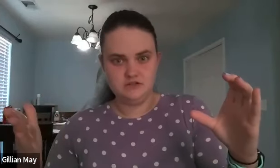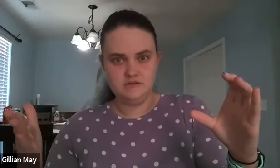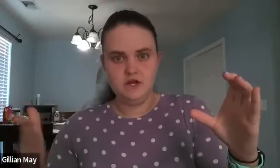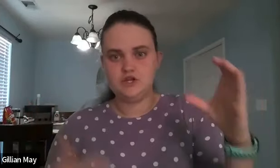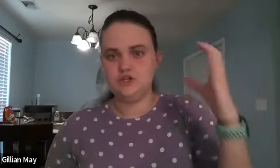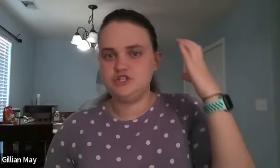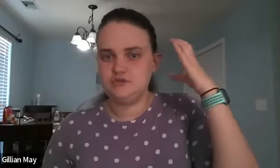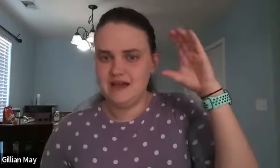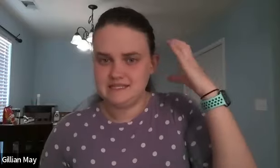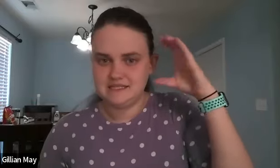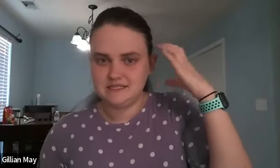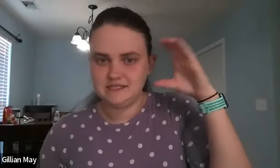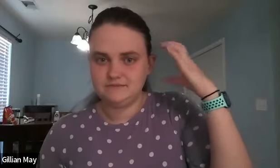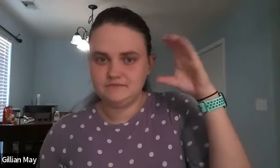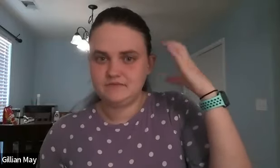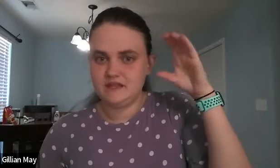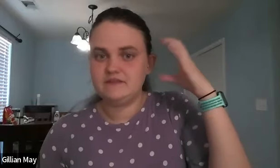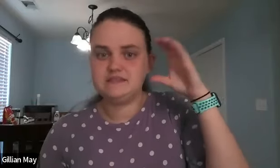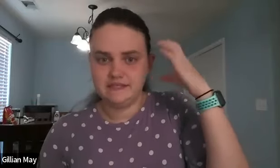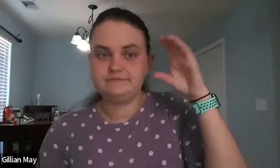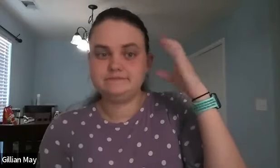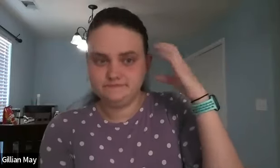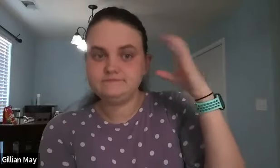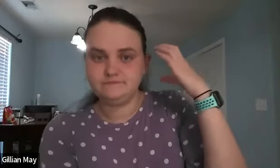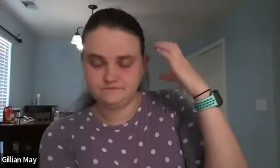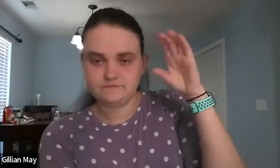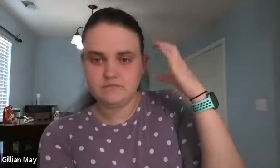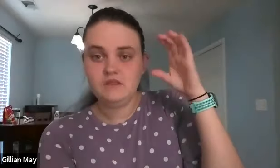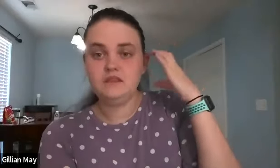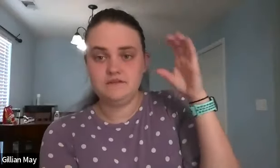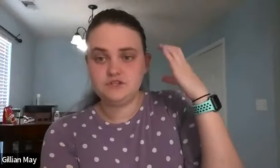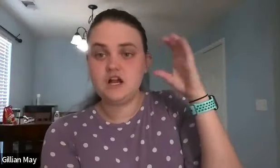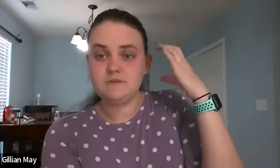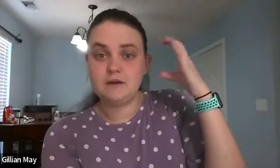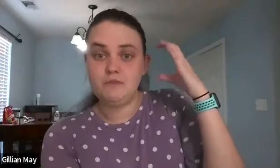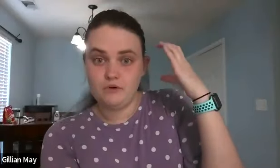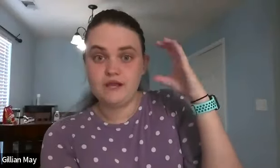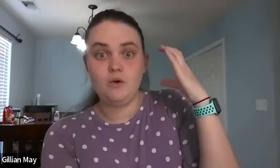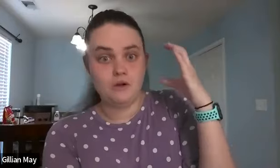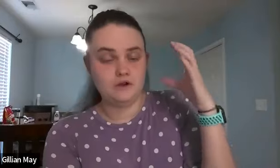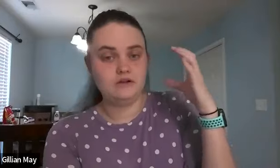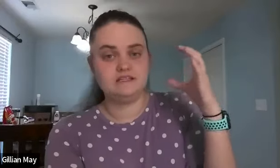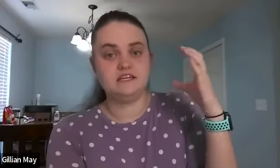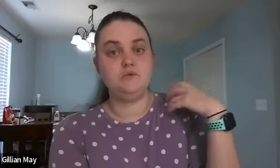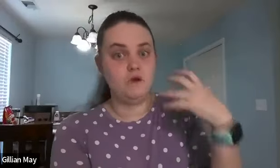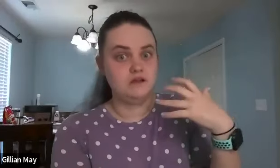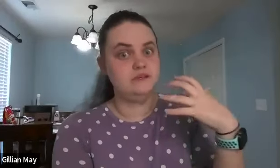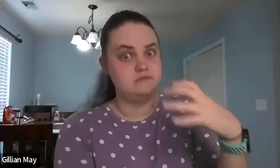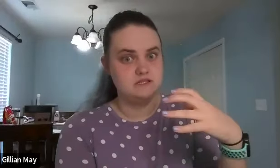gender, you just do cousin. The C. If you're talking about a boy or a girl cousin and you want to be